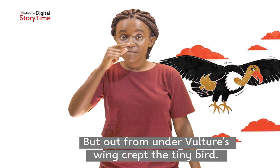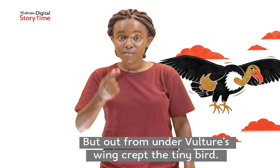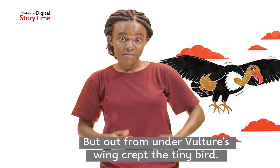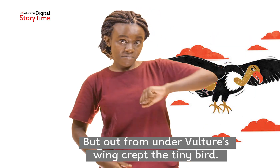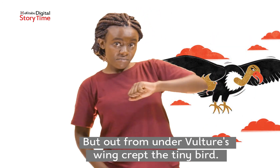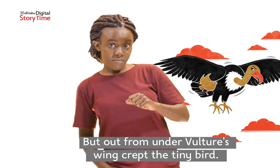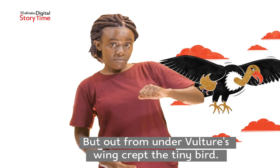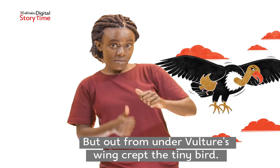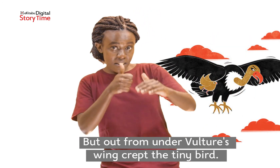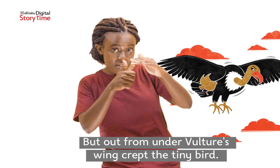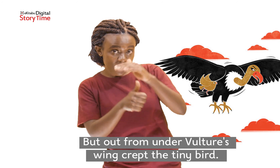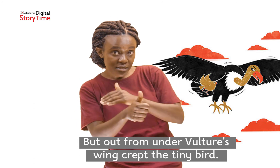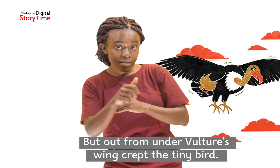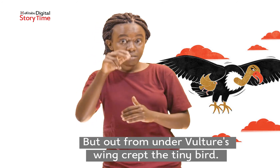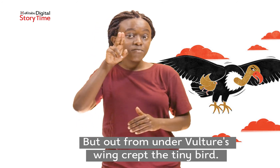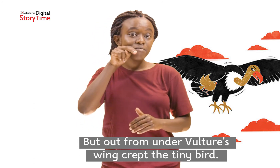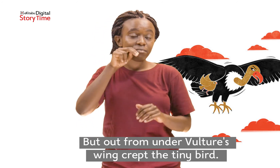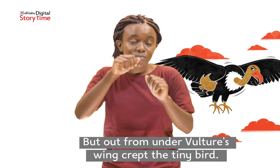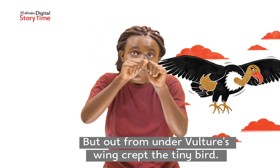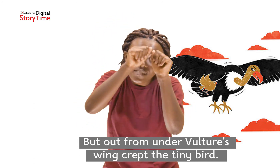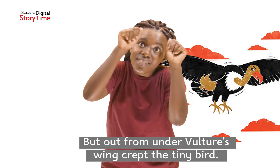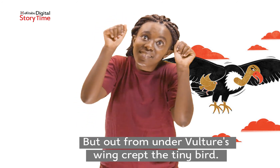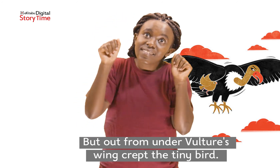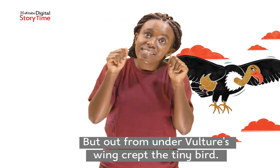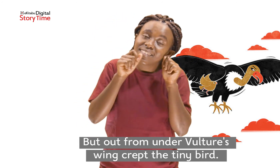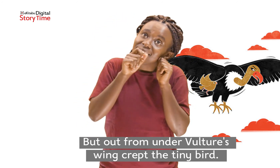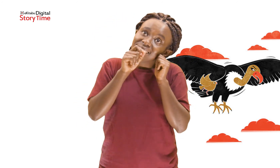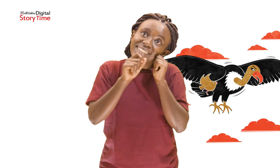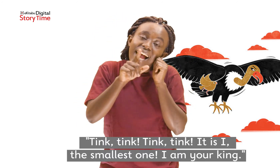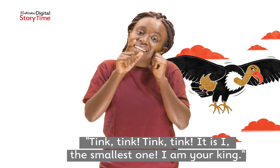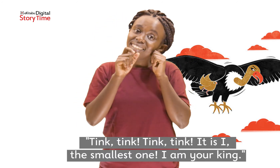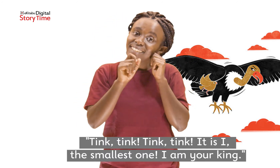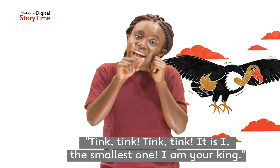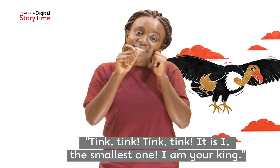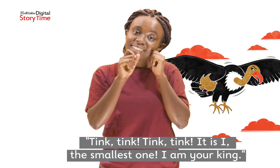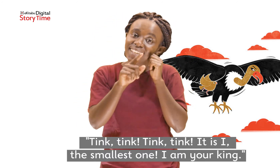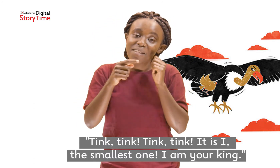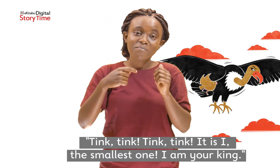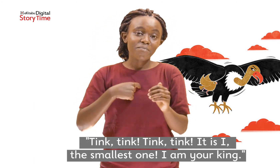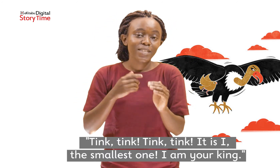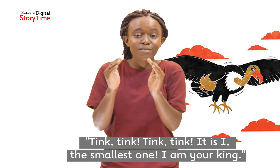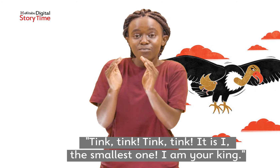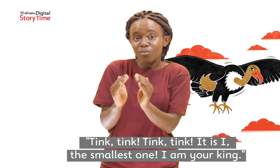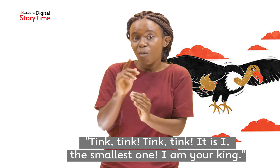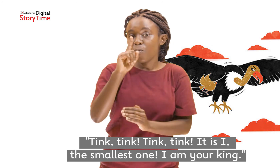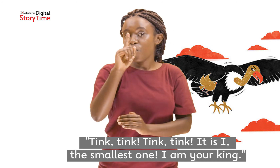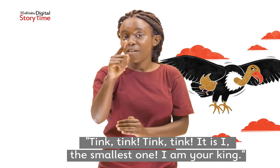But out from under Vulture's wing crept the tiny bird. "Tink, tink, tink, tink. It is I,